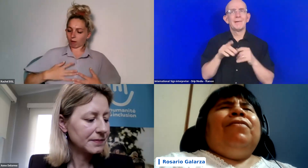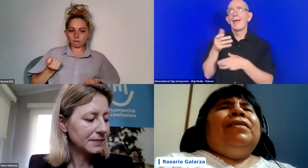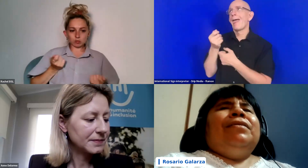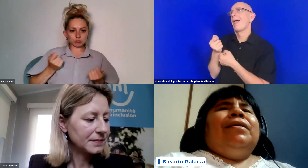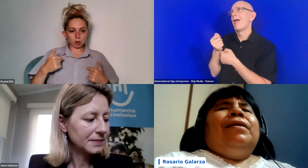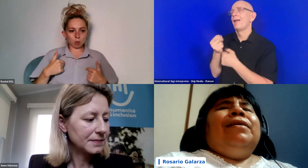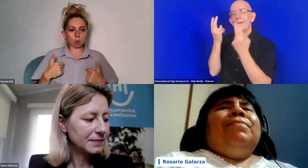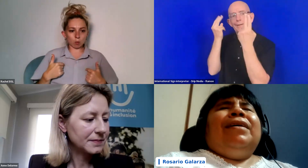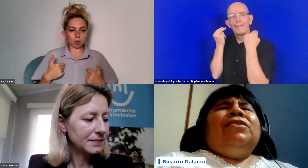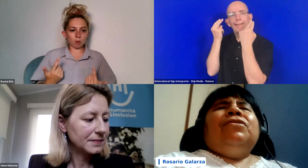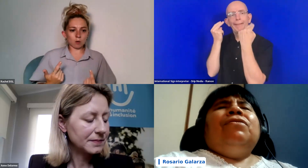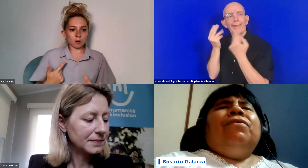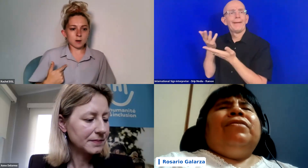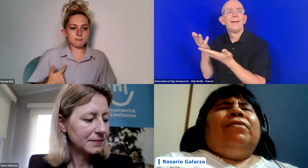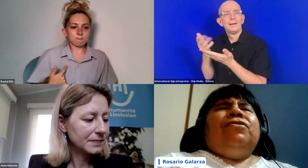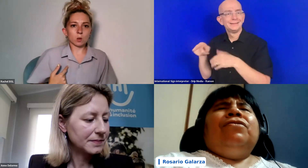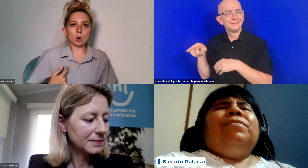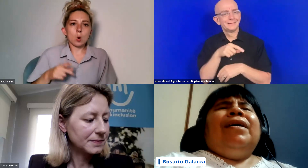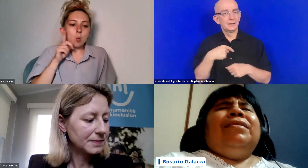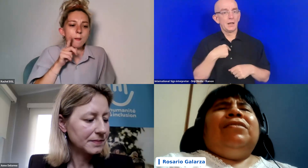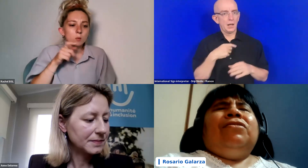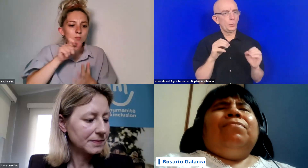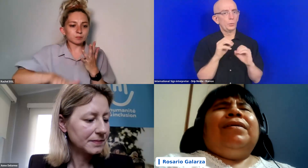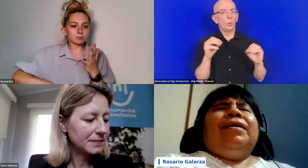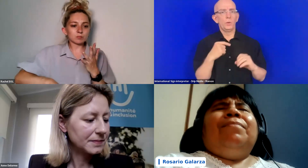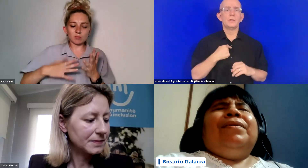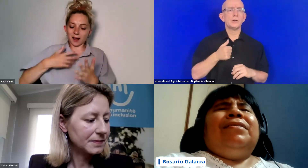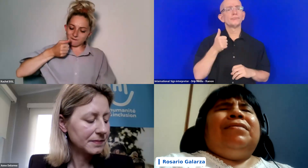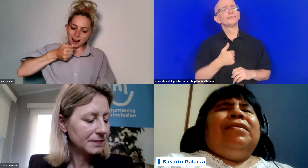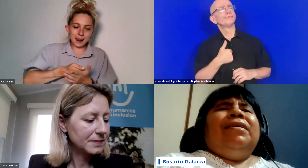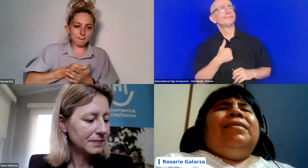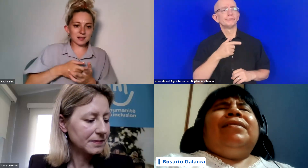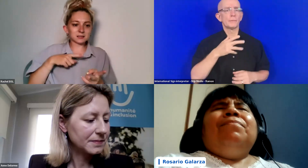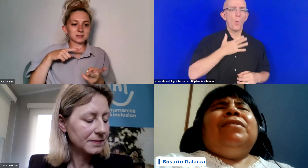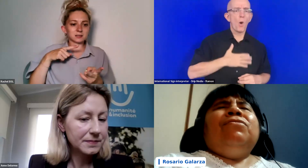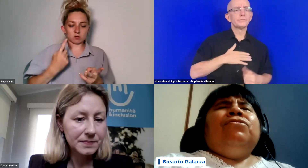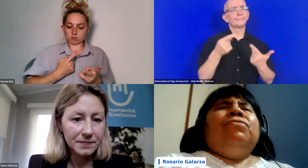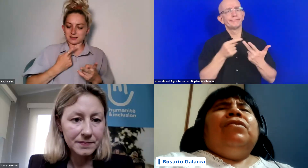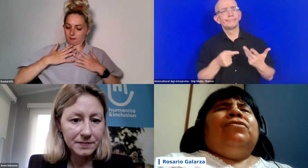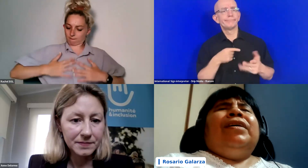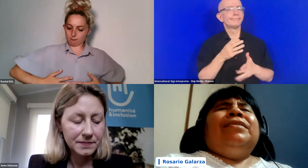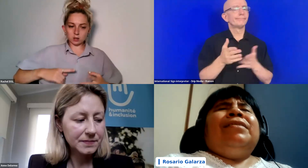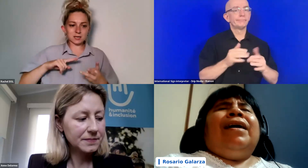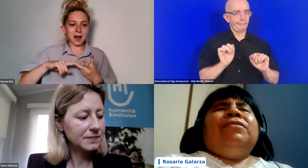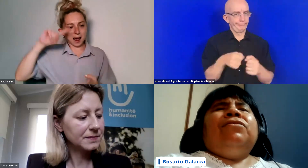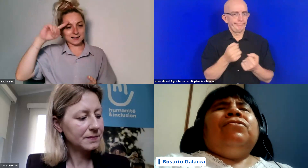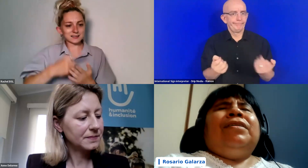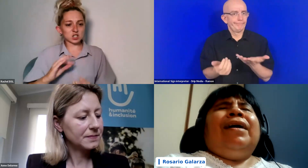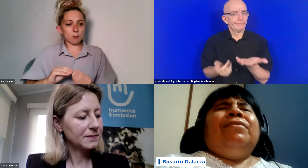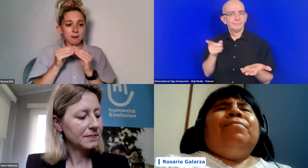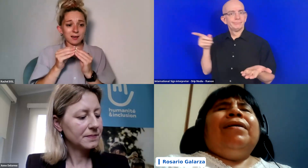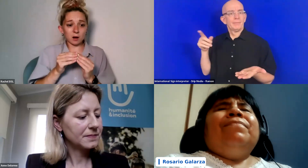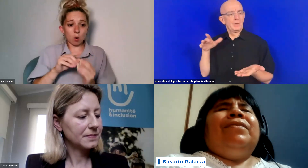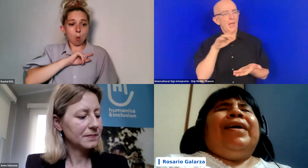disabilities may face limitations on their autonomy and decision-making abilities. This can be due to societal attitudes